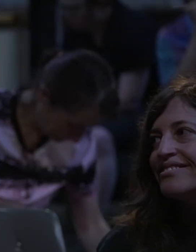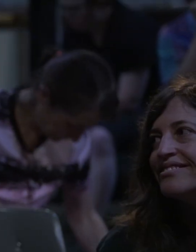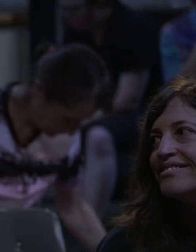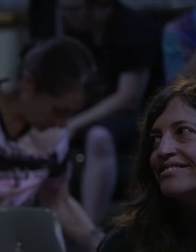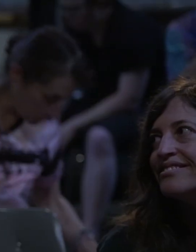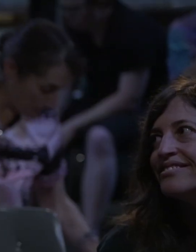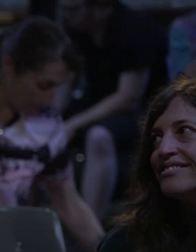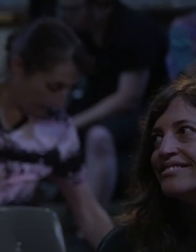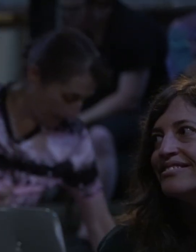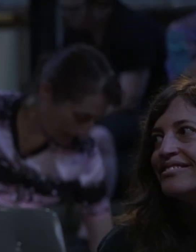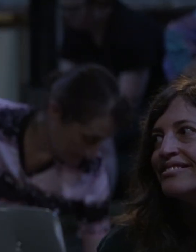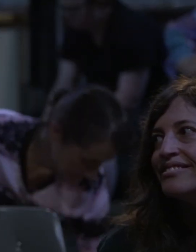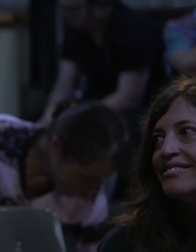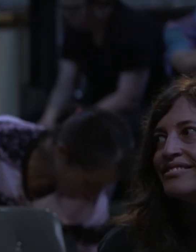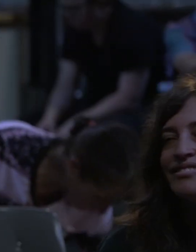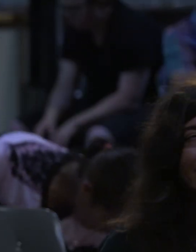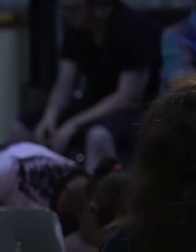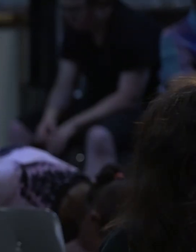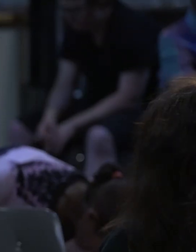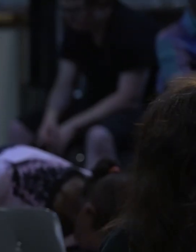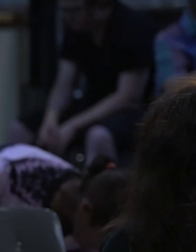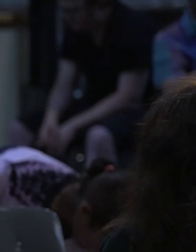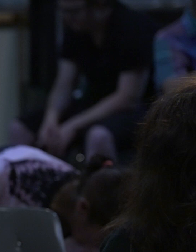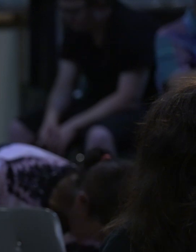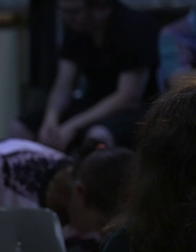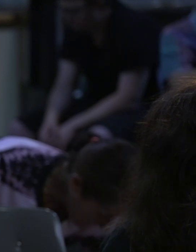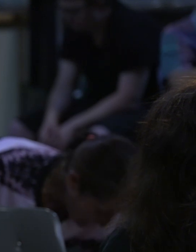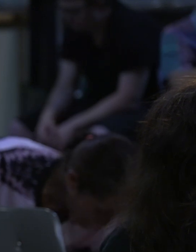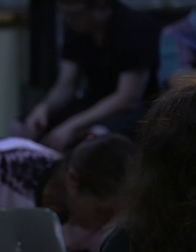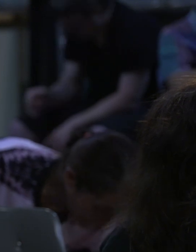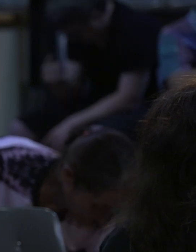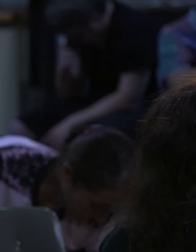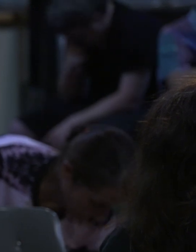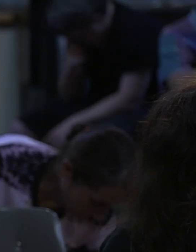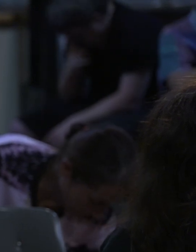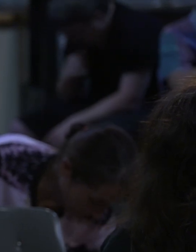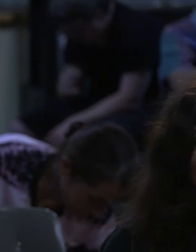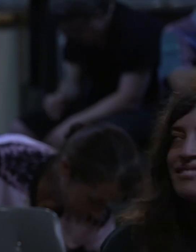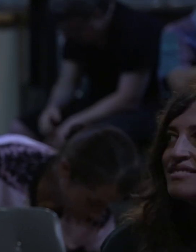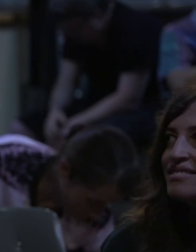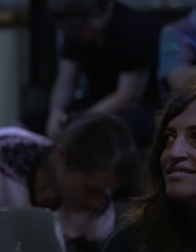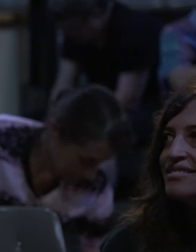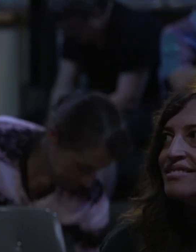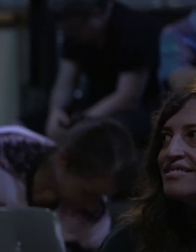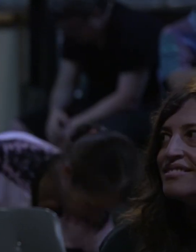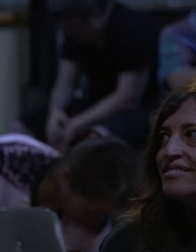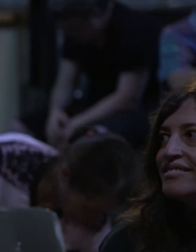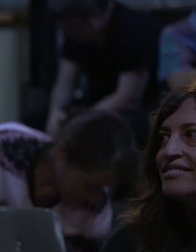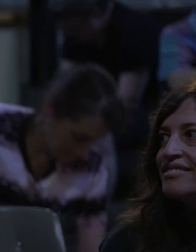Because of my disability, if I can't, accomplish what I want to do in the industry, I still want to meet my heroes and the people that kept me distracted and kept me